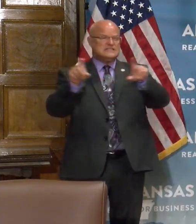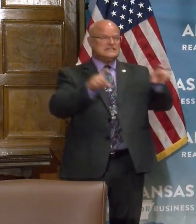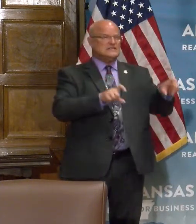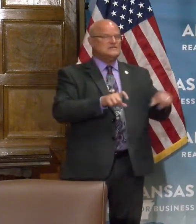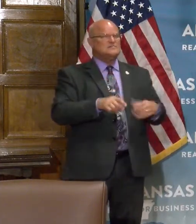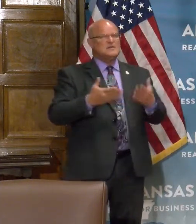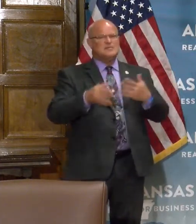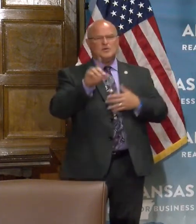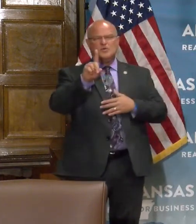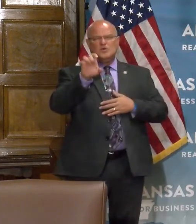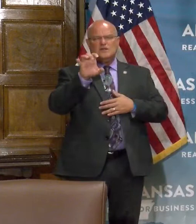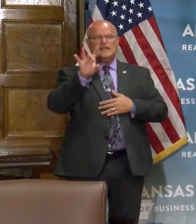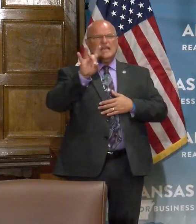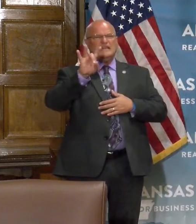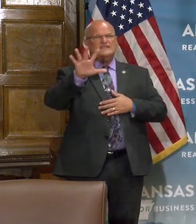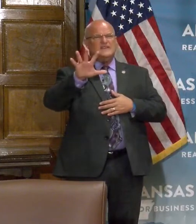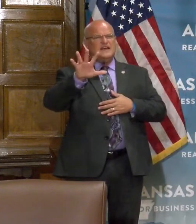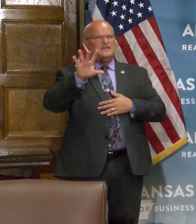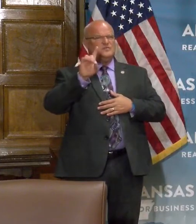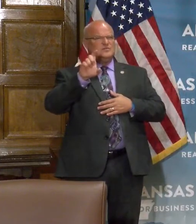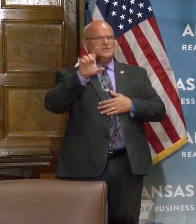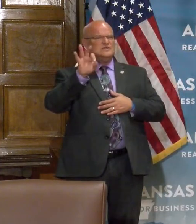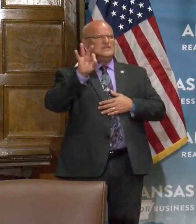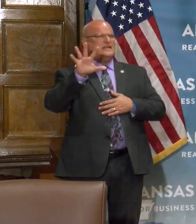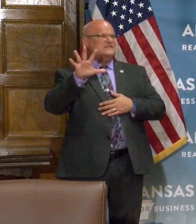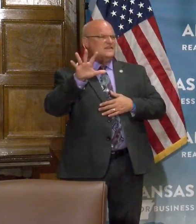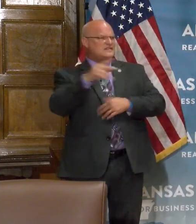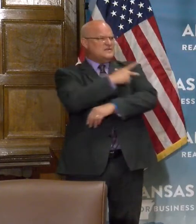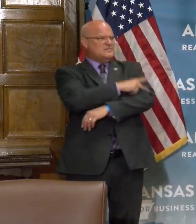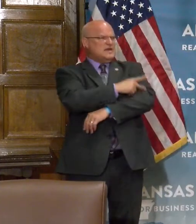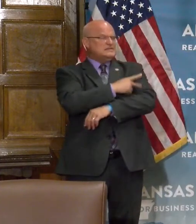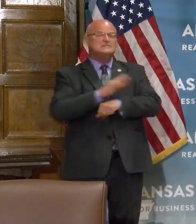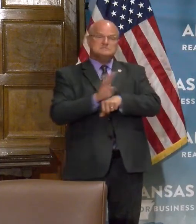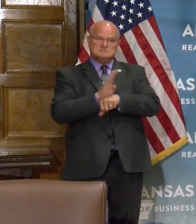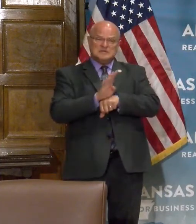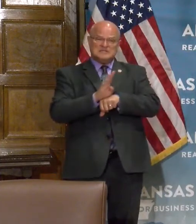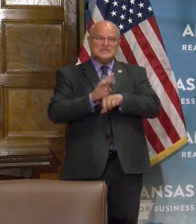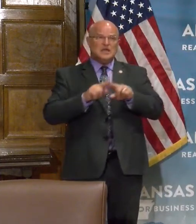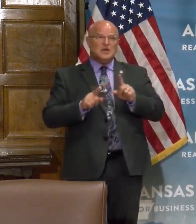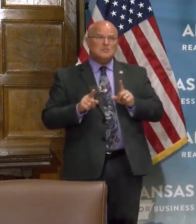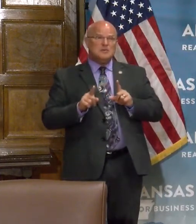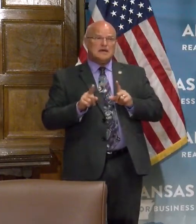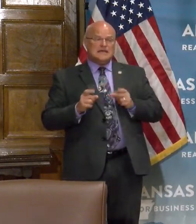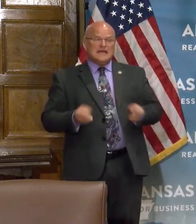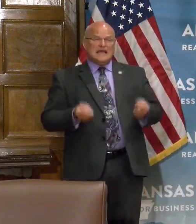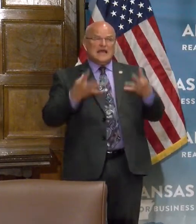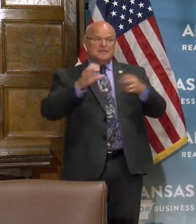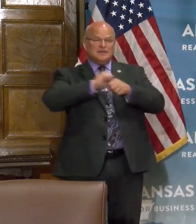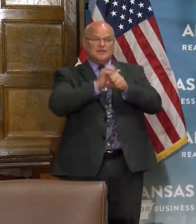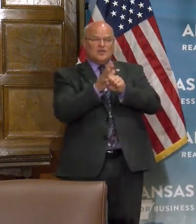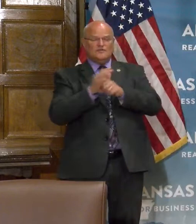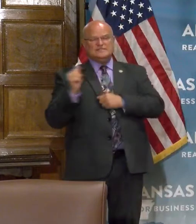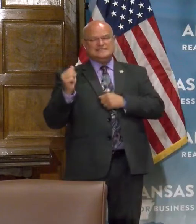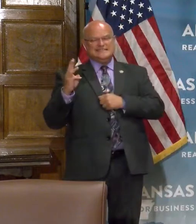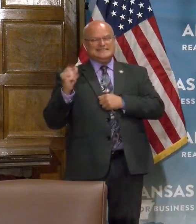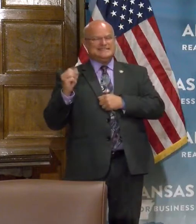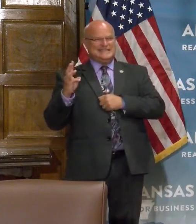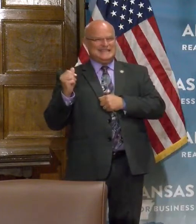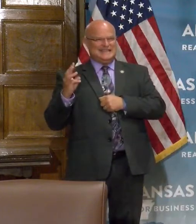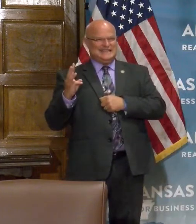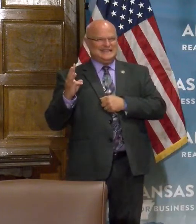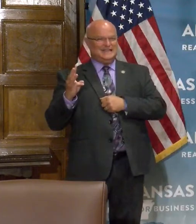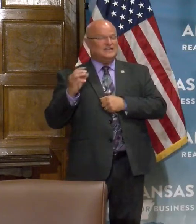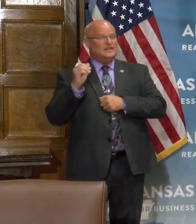probably 185 or 190 patients in those units, so pretty busy. But only 16 of those were COVID patients, so COVID